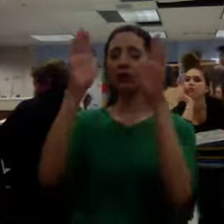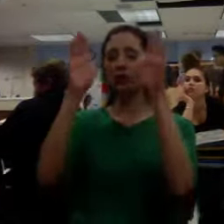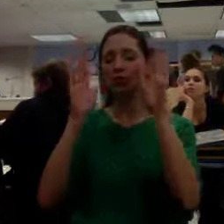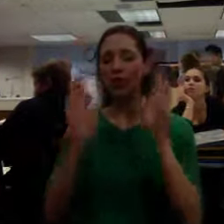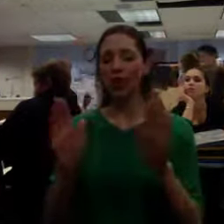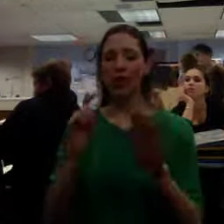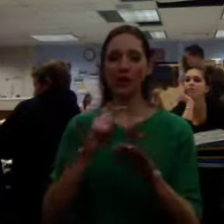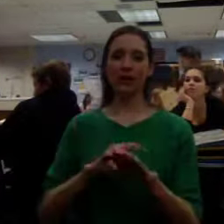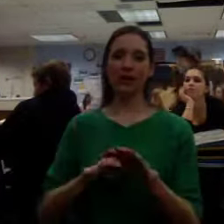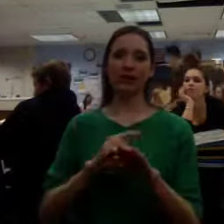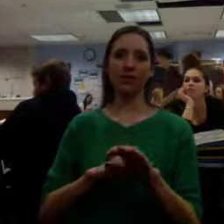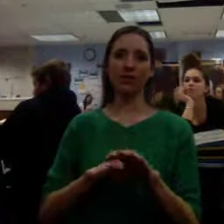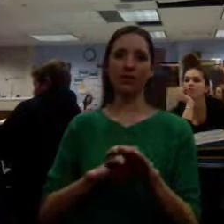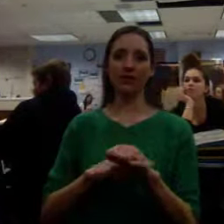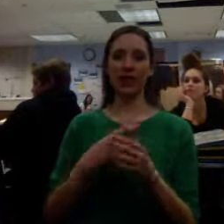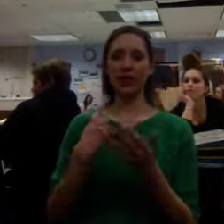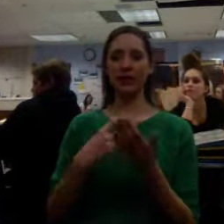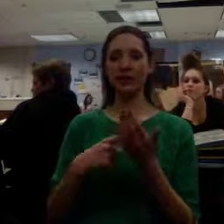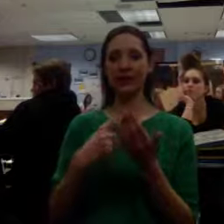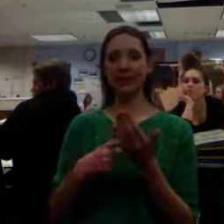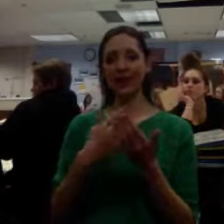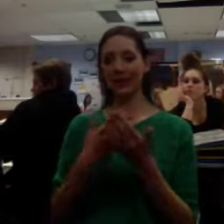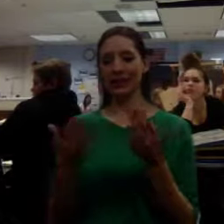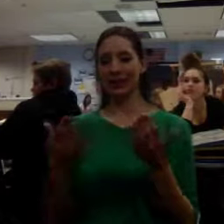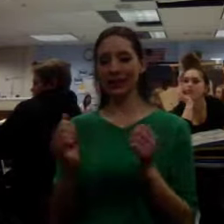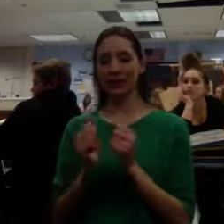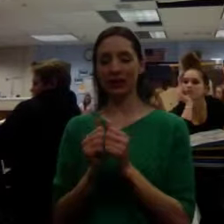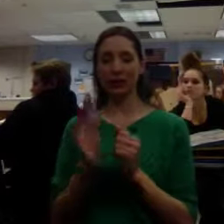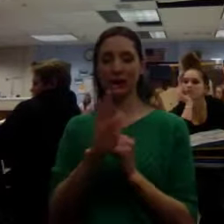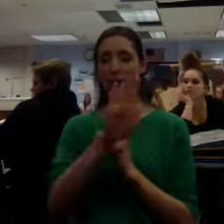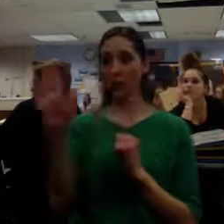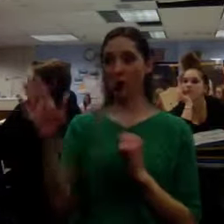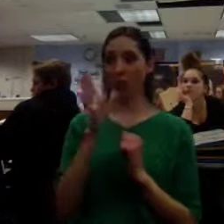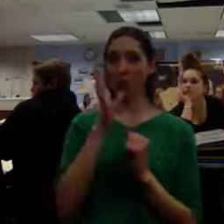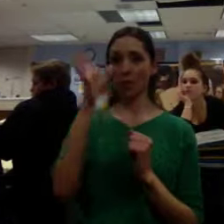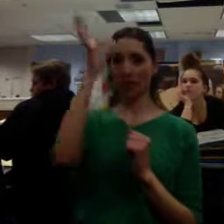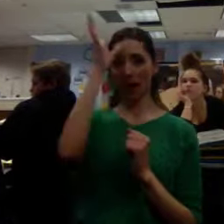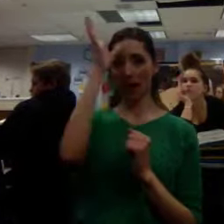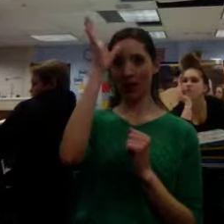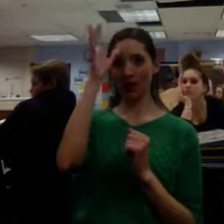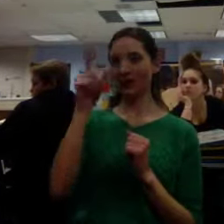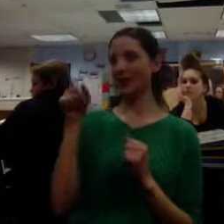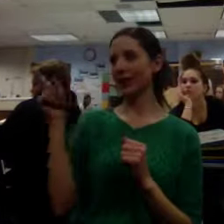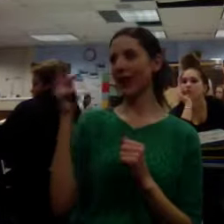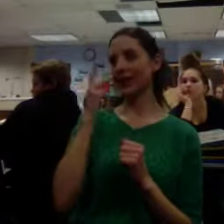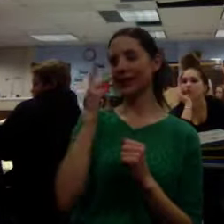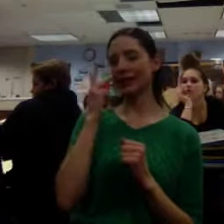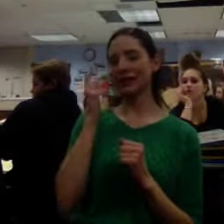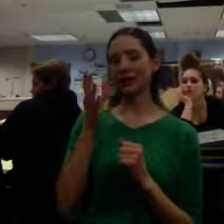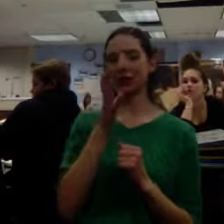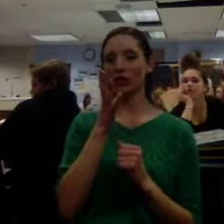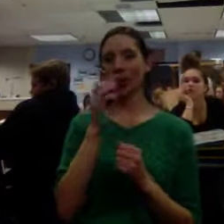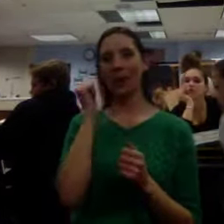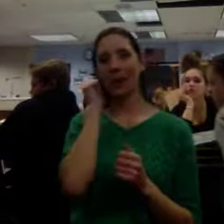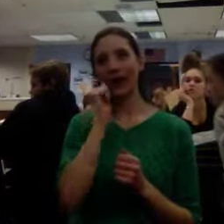was awesome. It's always good to touch base. I get to see yours every day. So That's right. Yeah, I mean, we are totally in